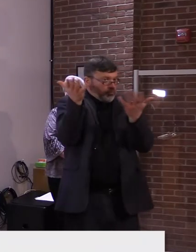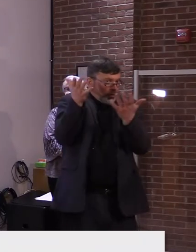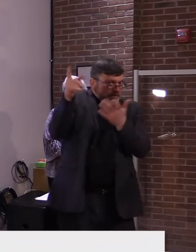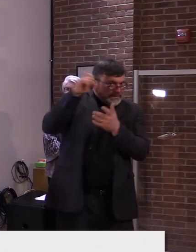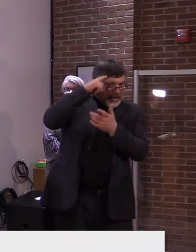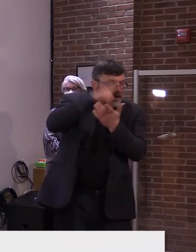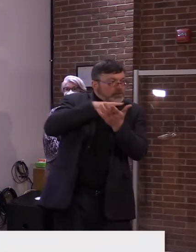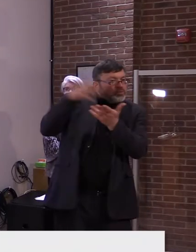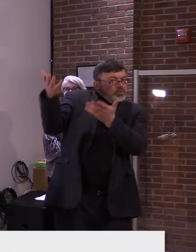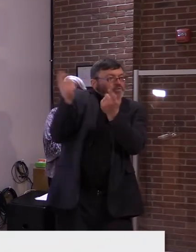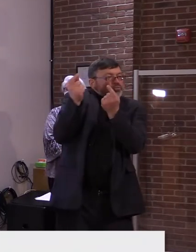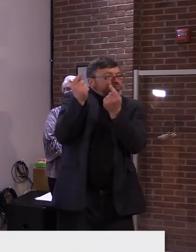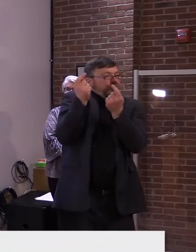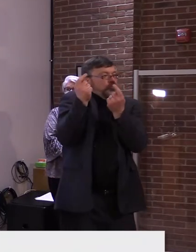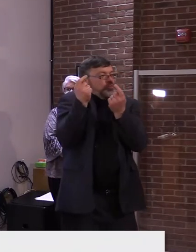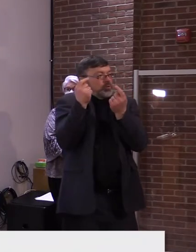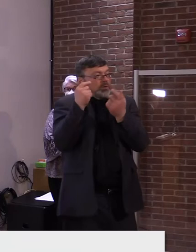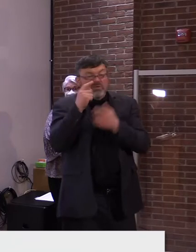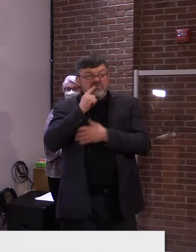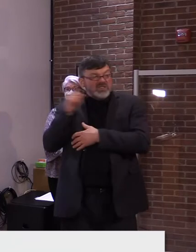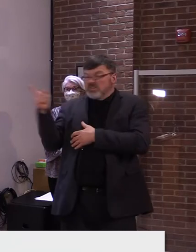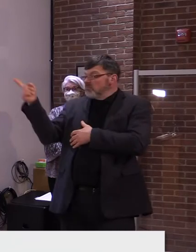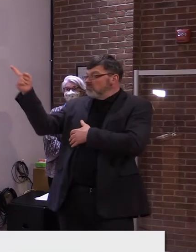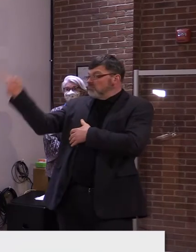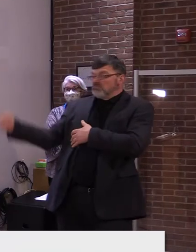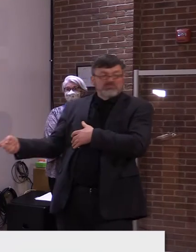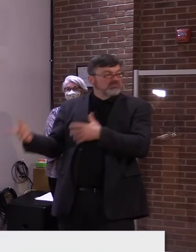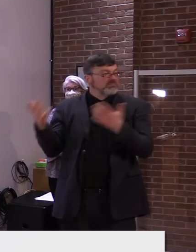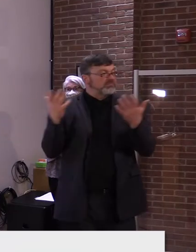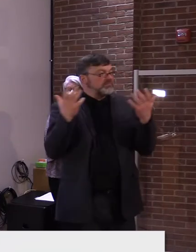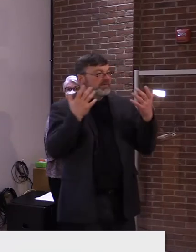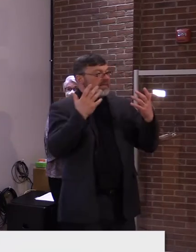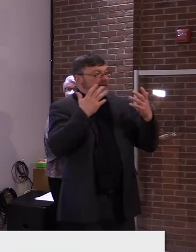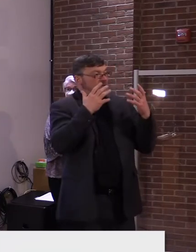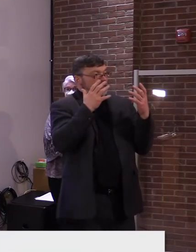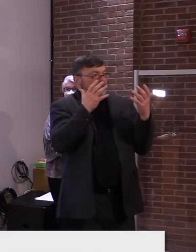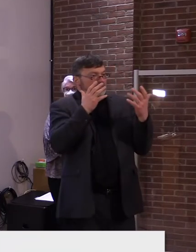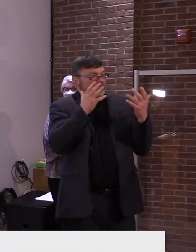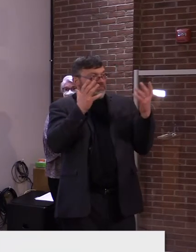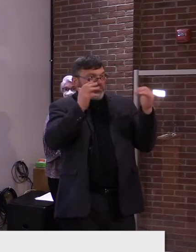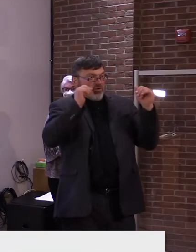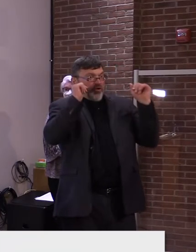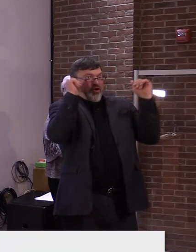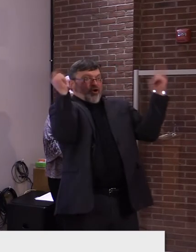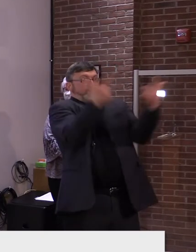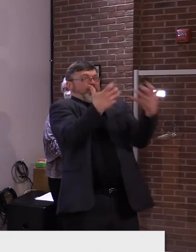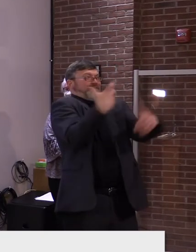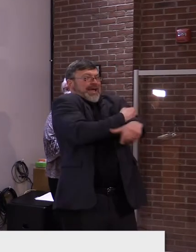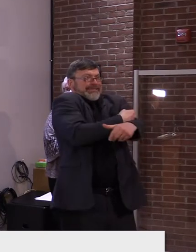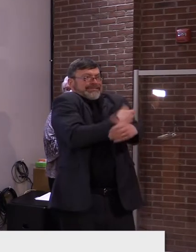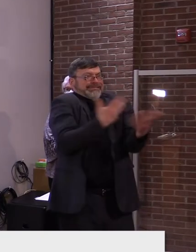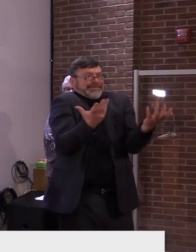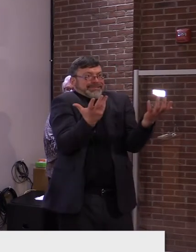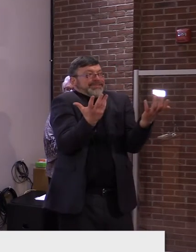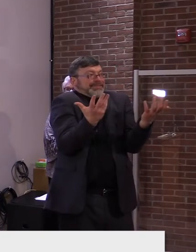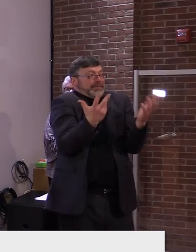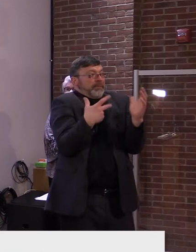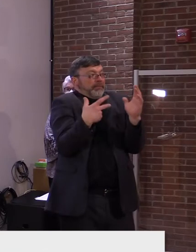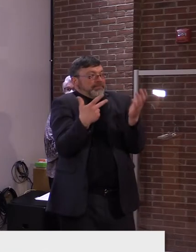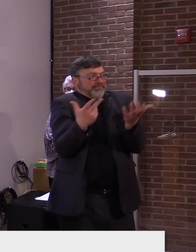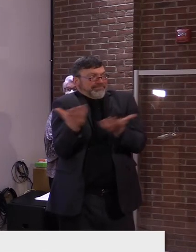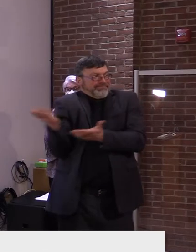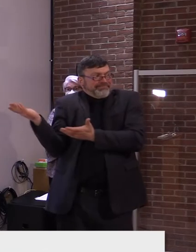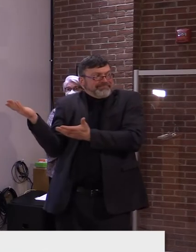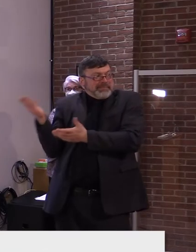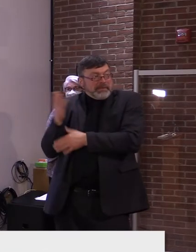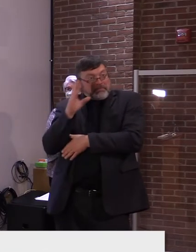we have here, everyone who wants to be vaccinated, 16 and over, will be able to